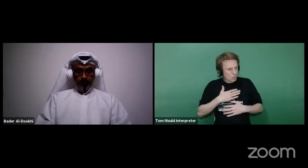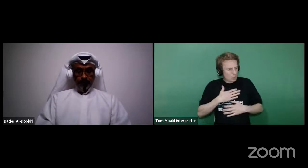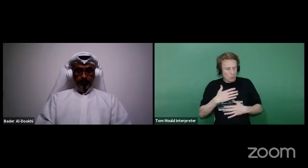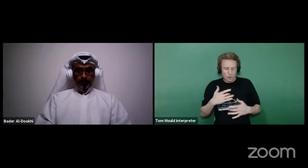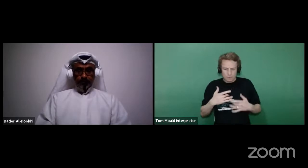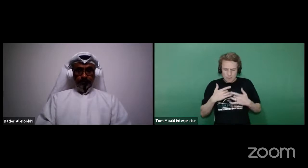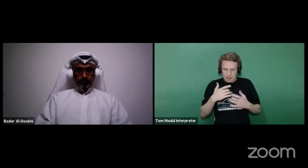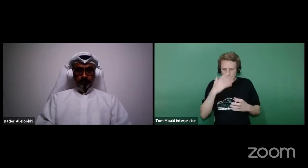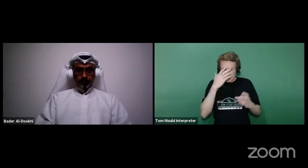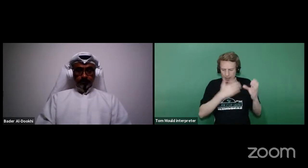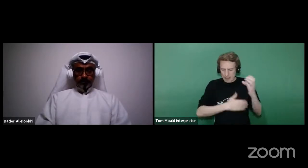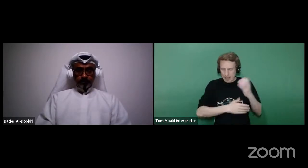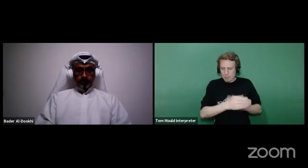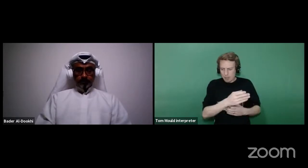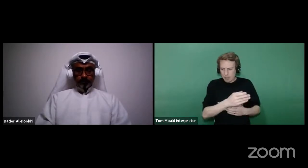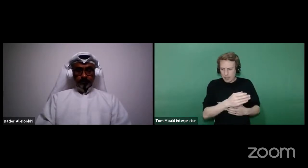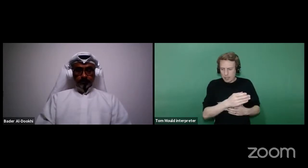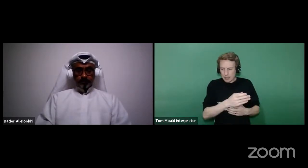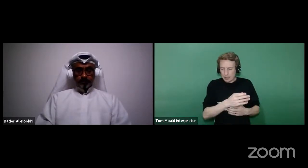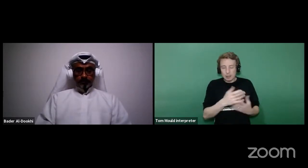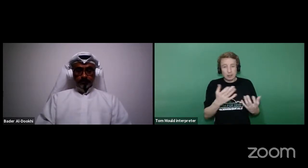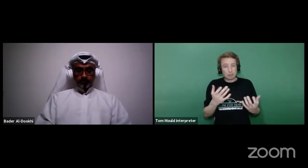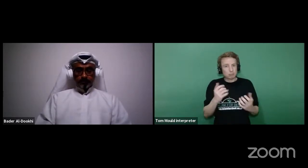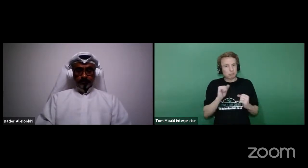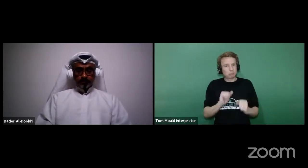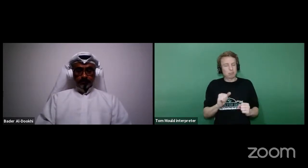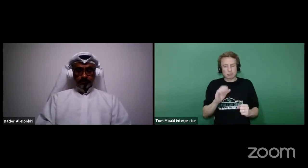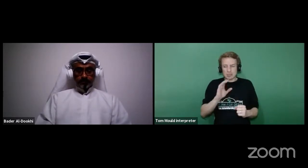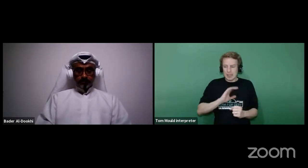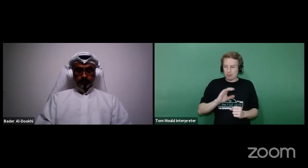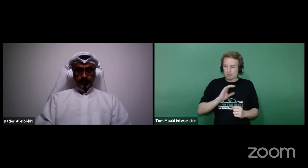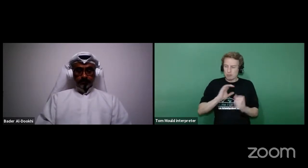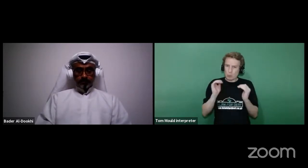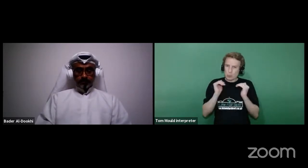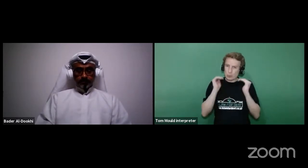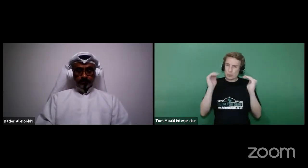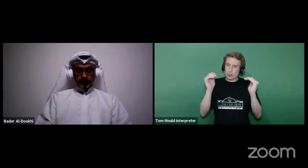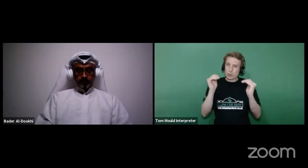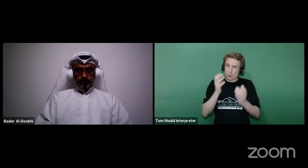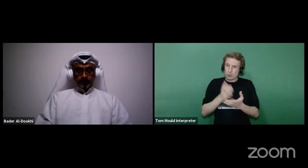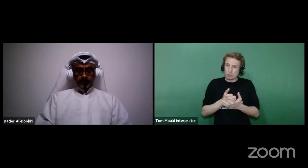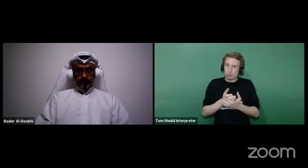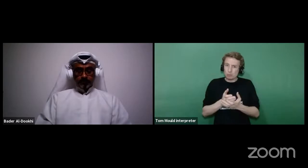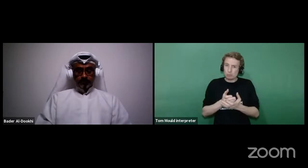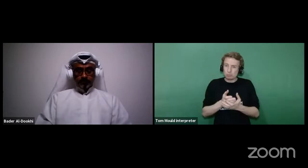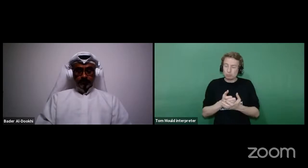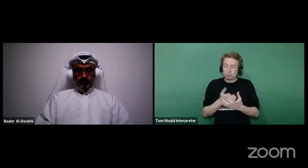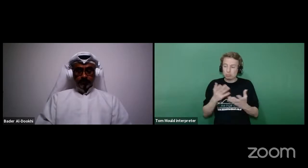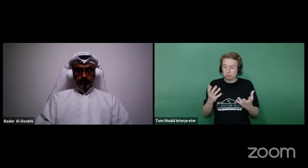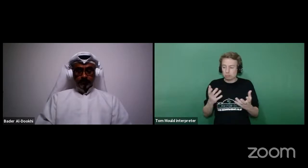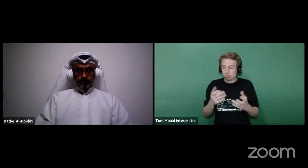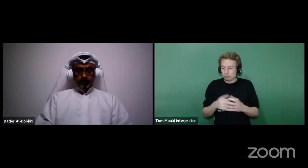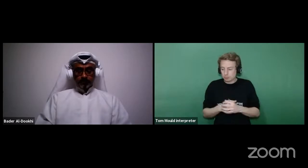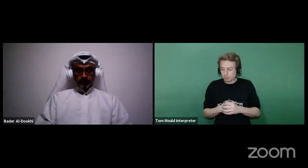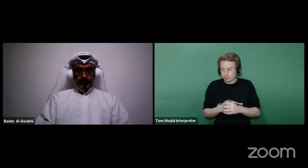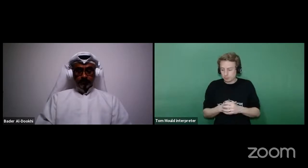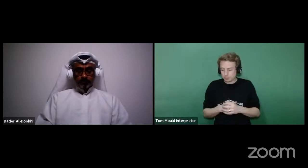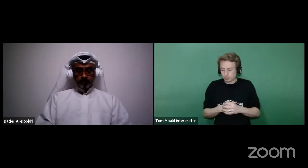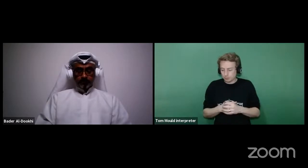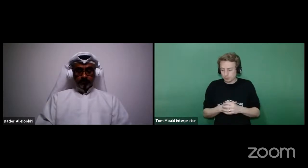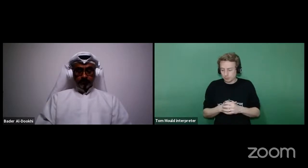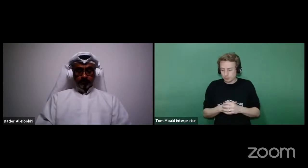refines the individual's character, and this is something that's transferable. So they have